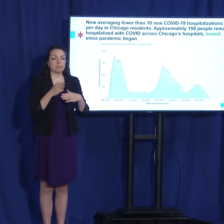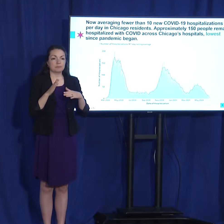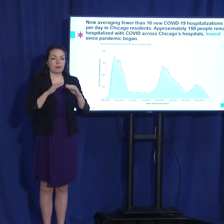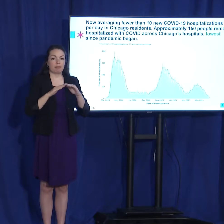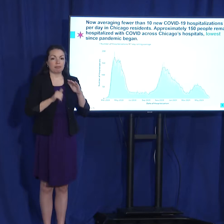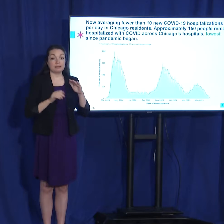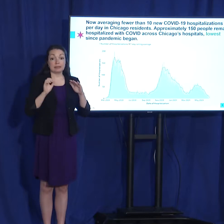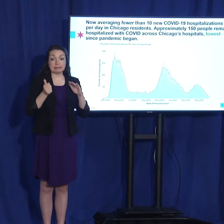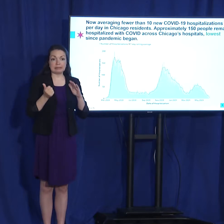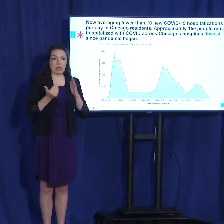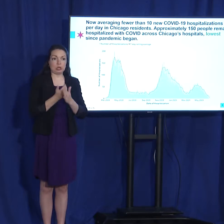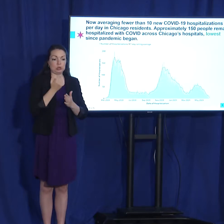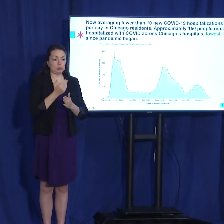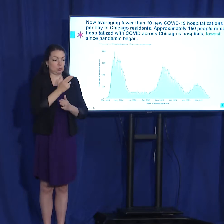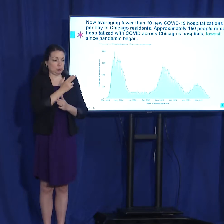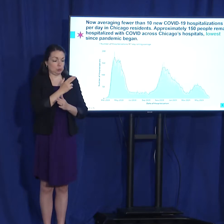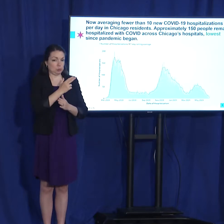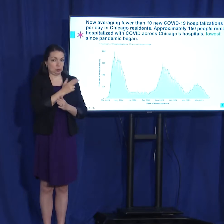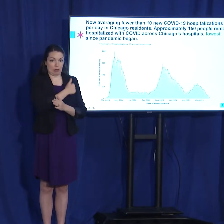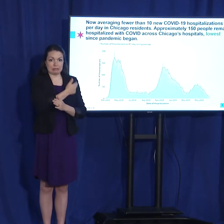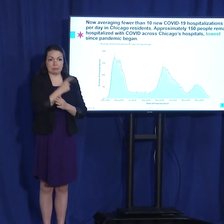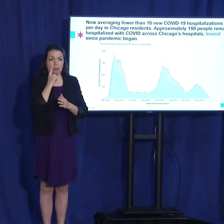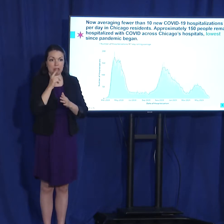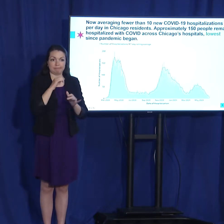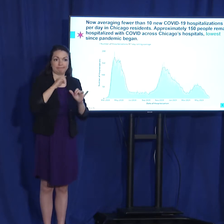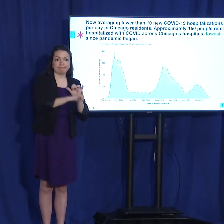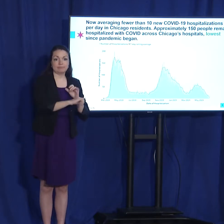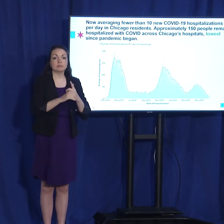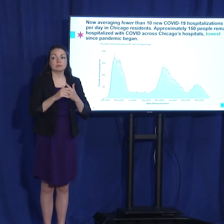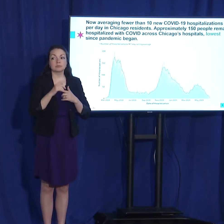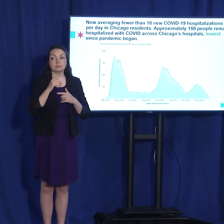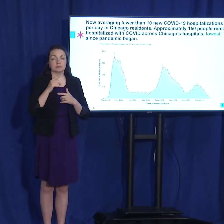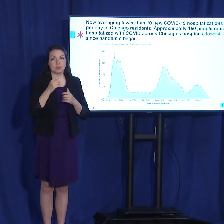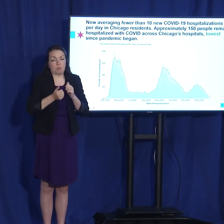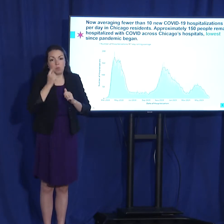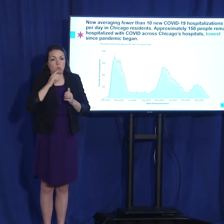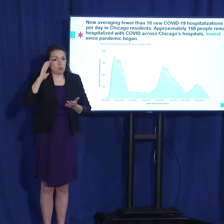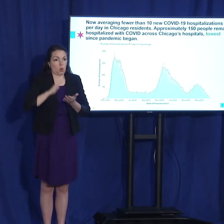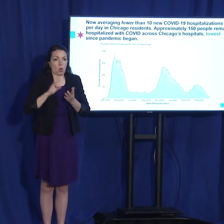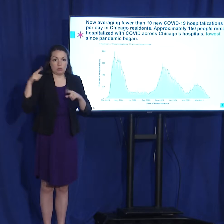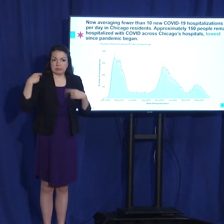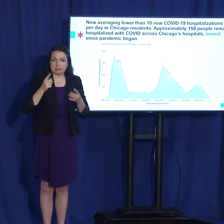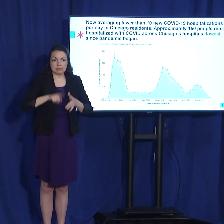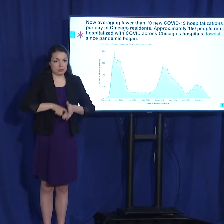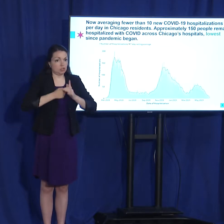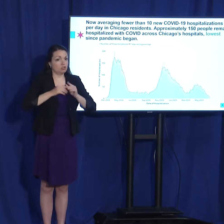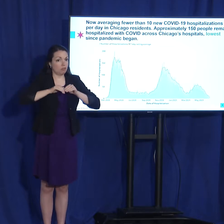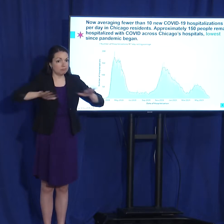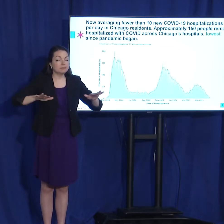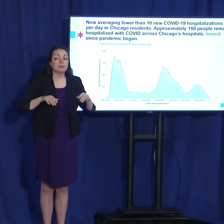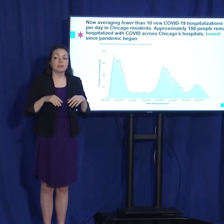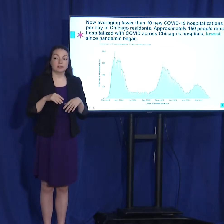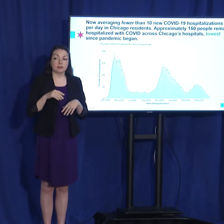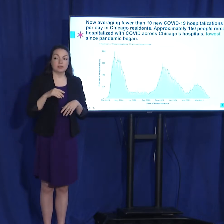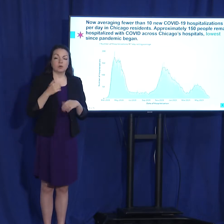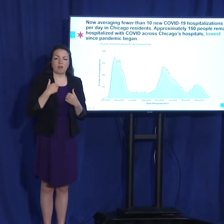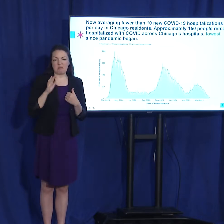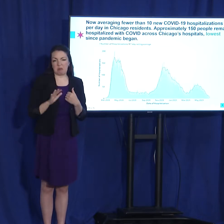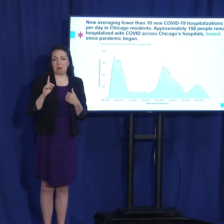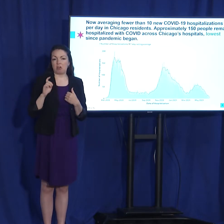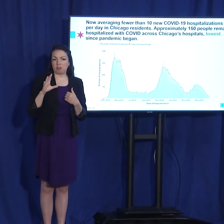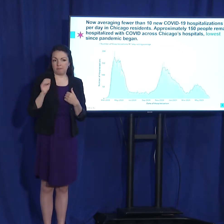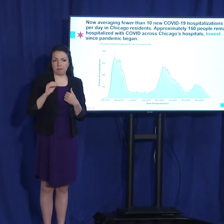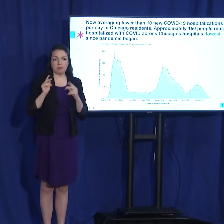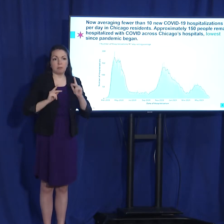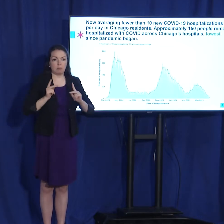COVID hospitalizations every day in Chicago residents, the lowest that we've seen since the beginning of the pandemic. We do have about 150 people